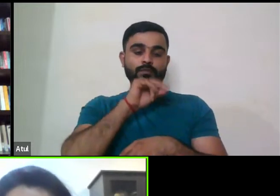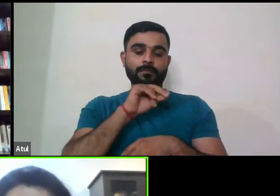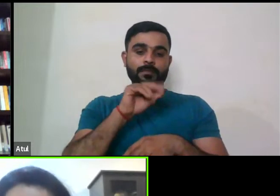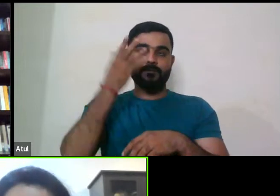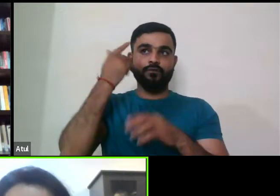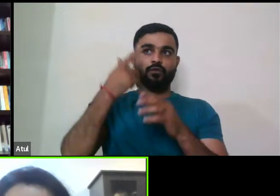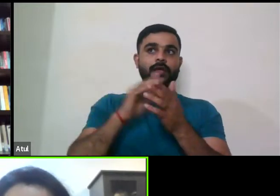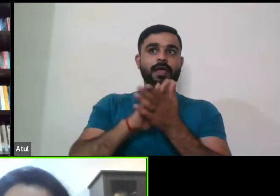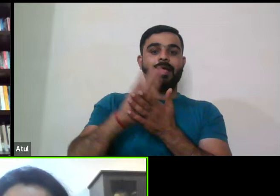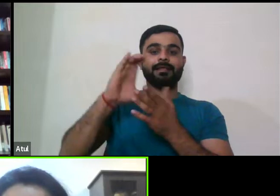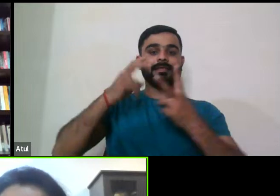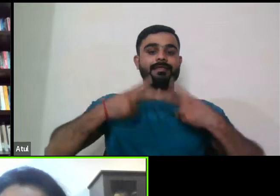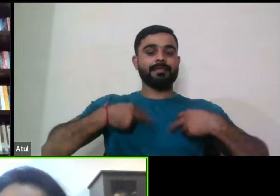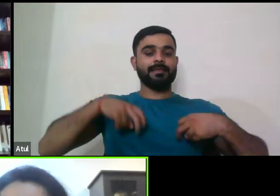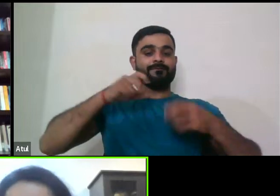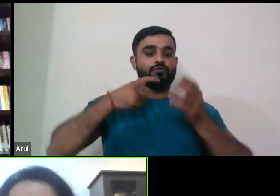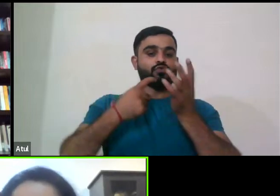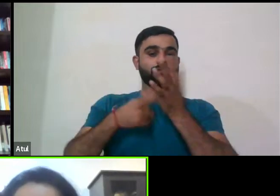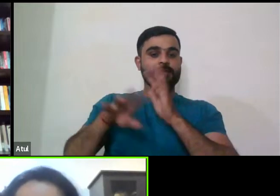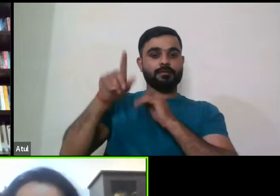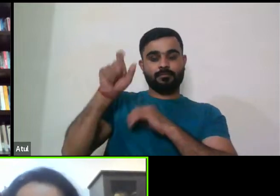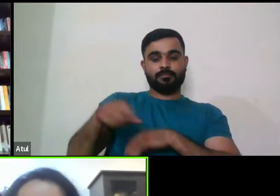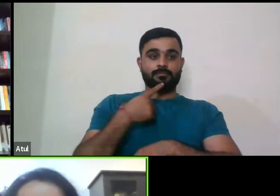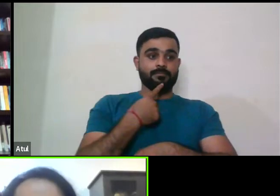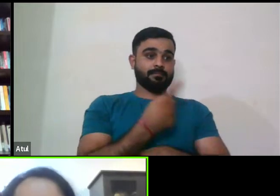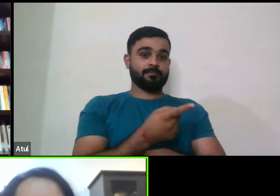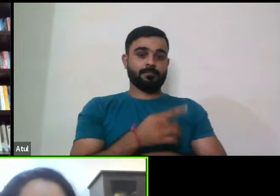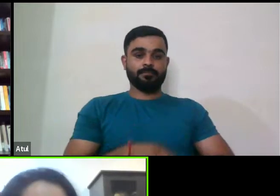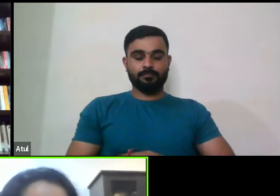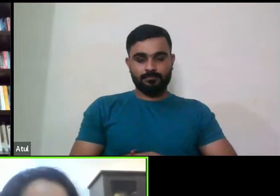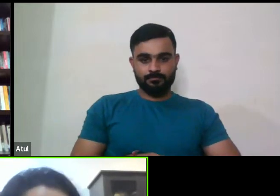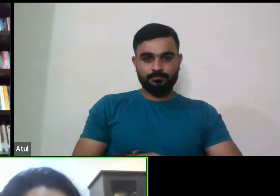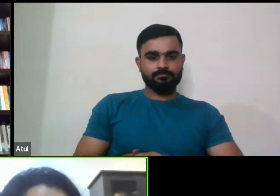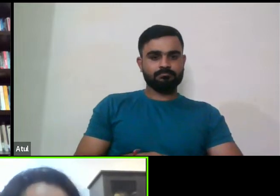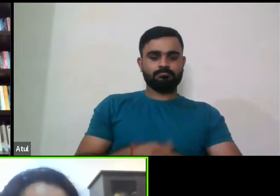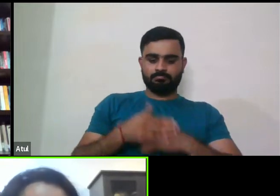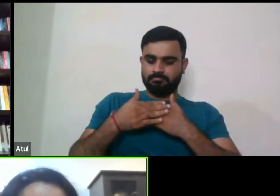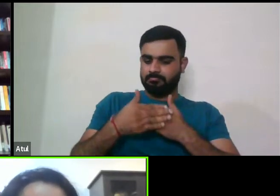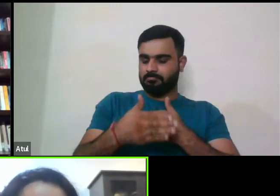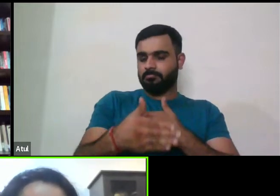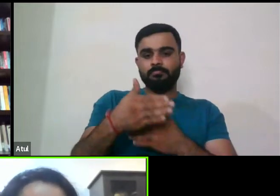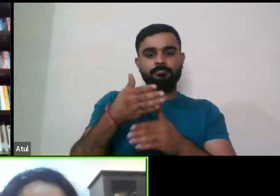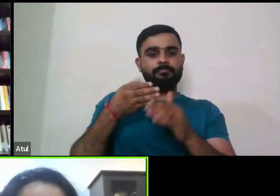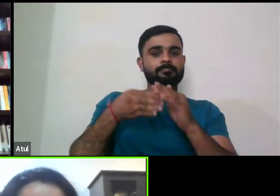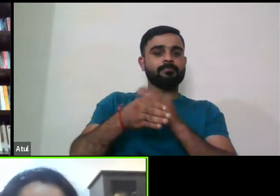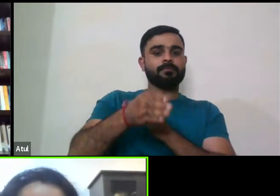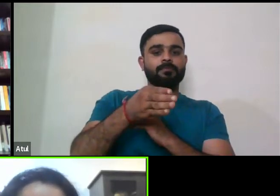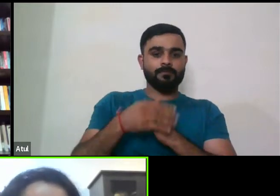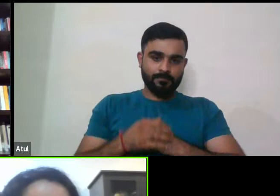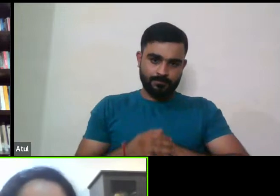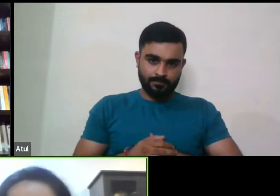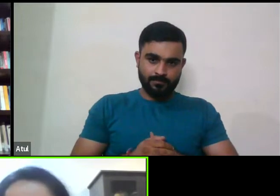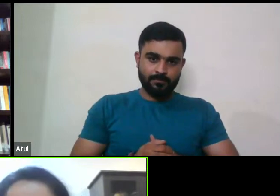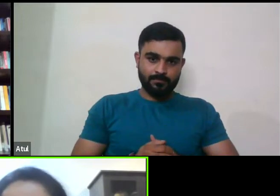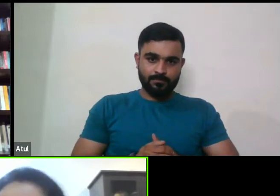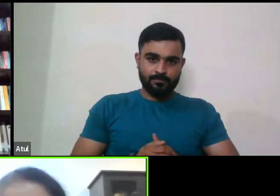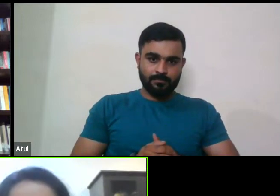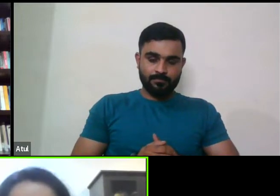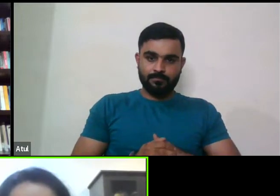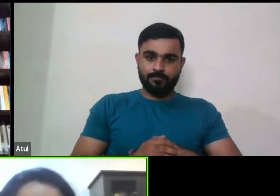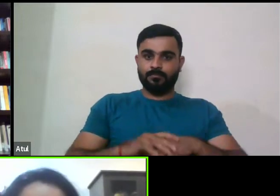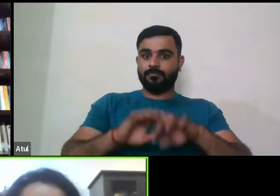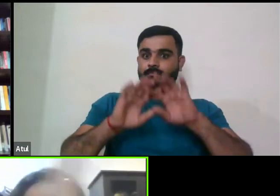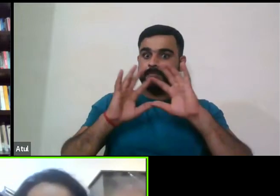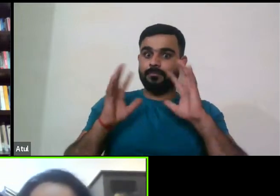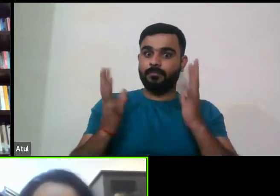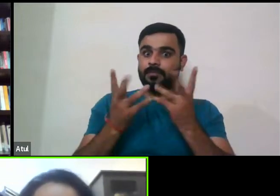High Court judge, he was saying how, if you enter a bank today, it is a world